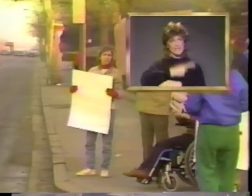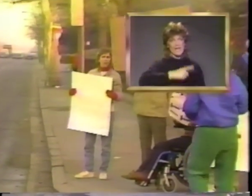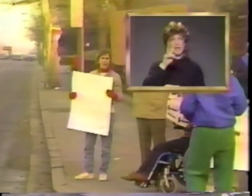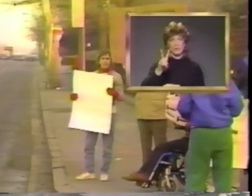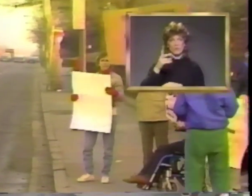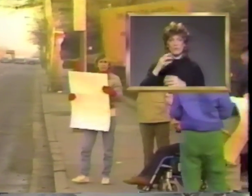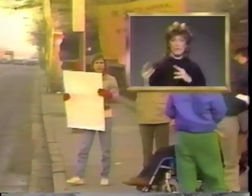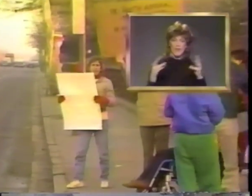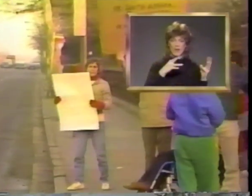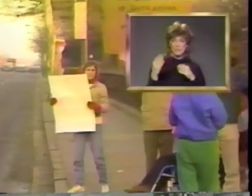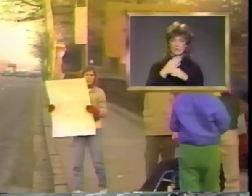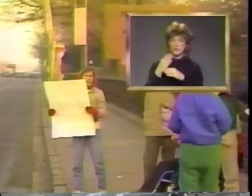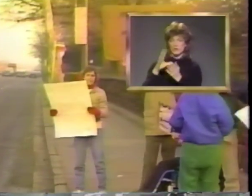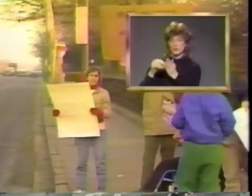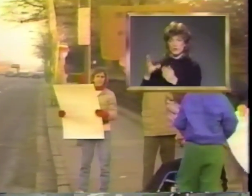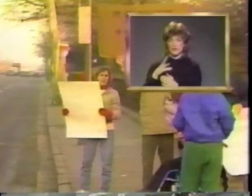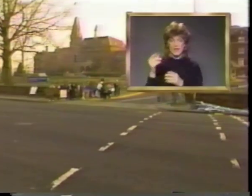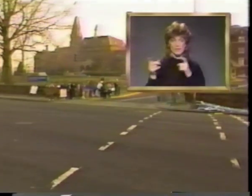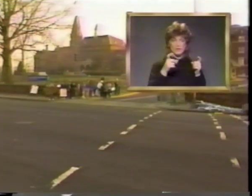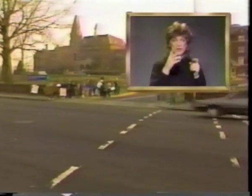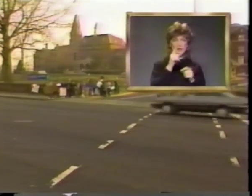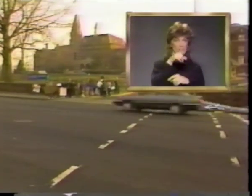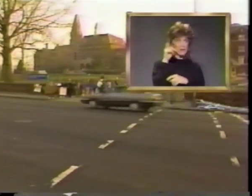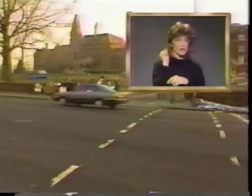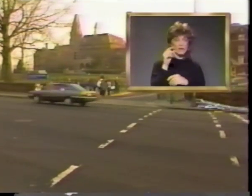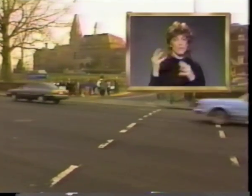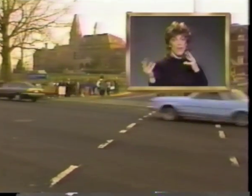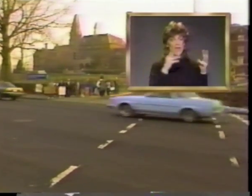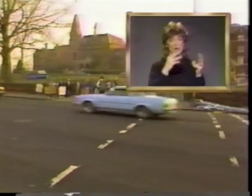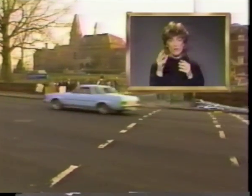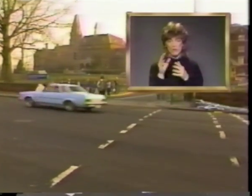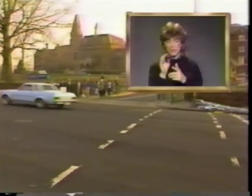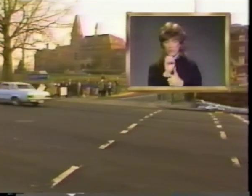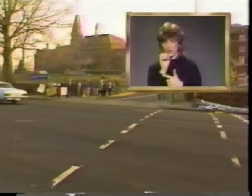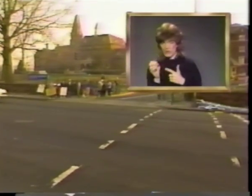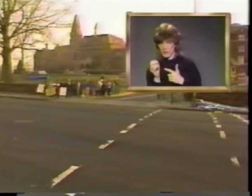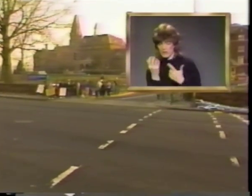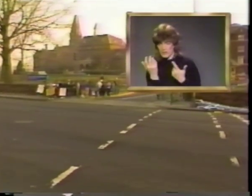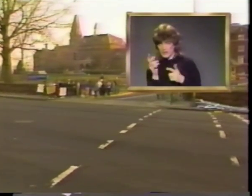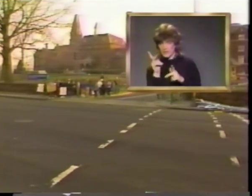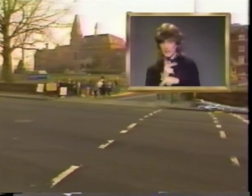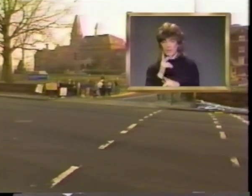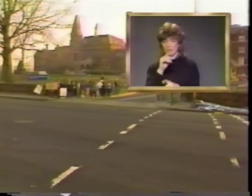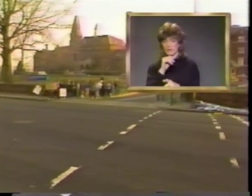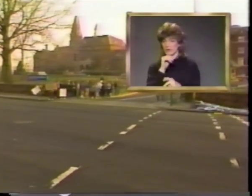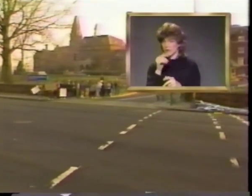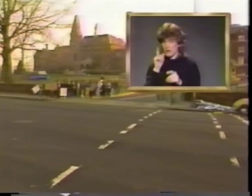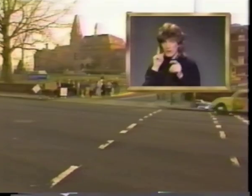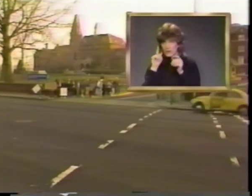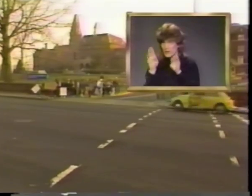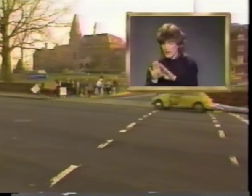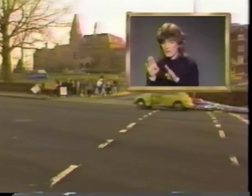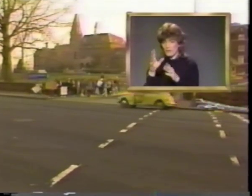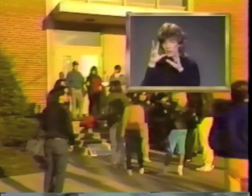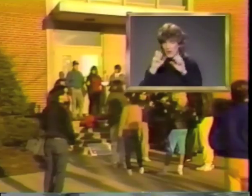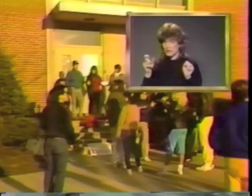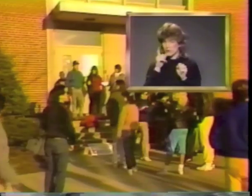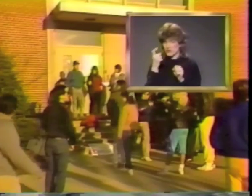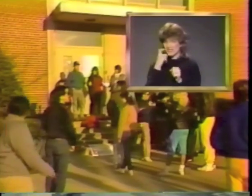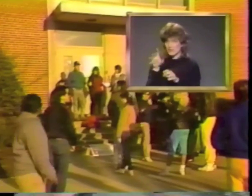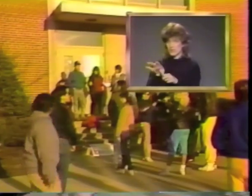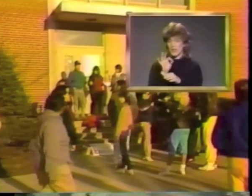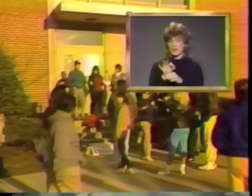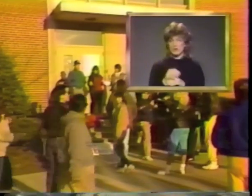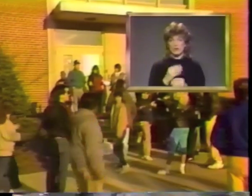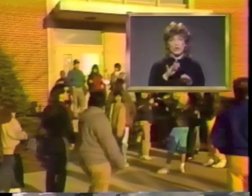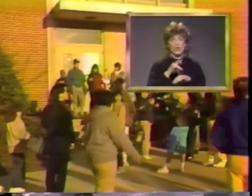university students and administration at Gallaudet, a battle over whether to keep the non-hearing impaired president who had just been selected.